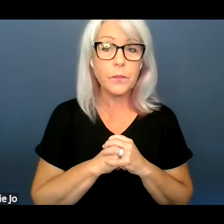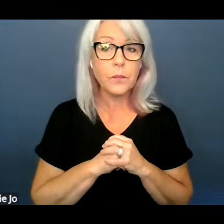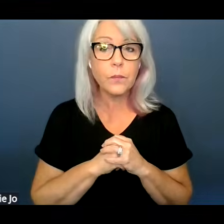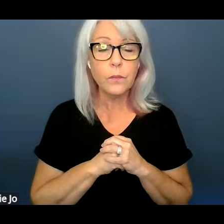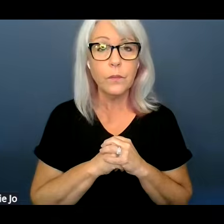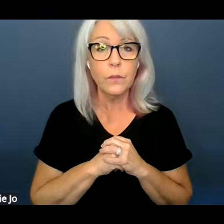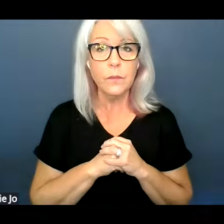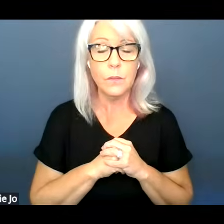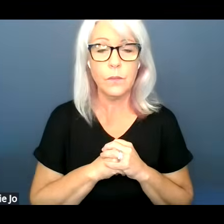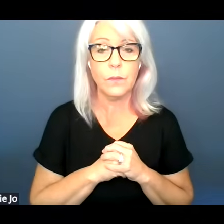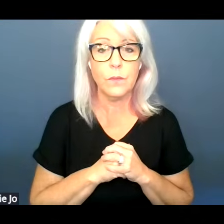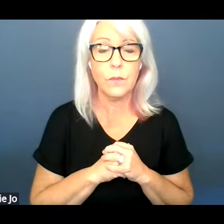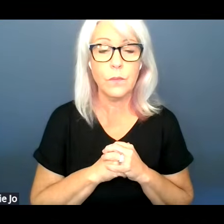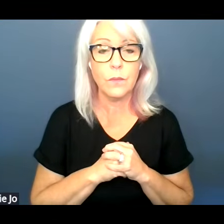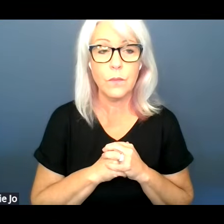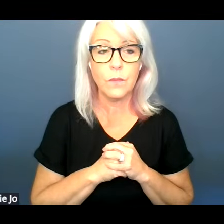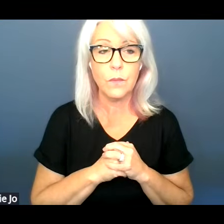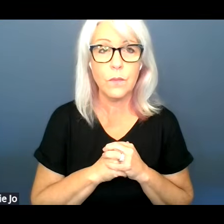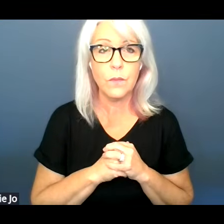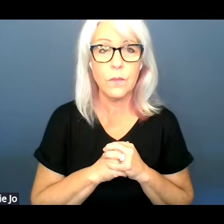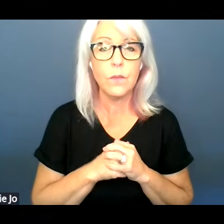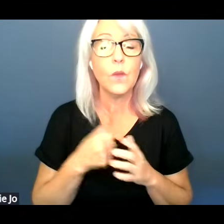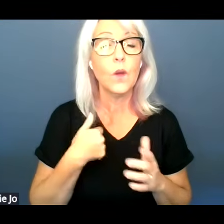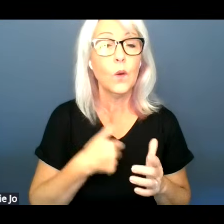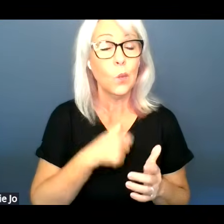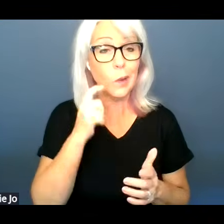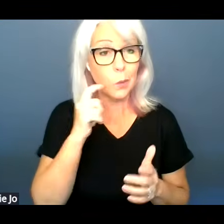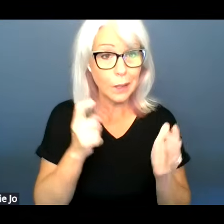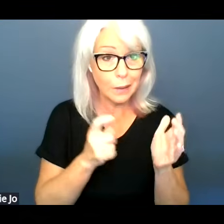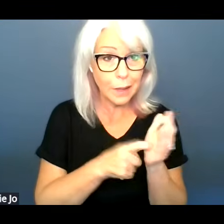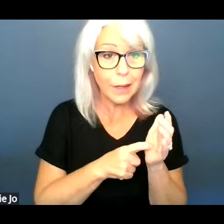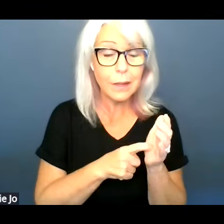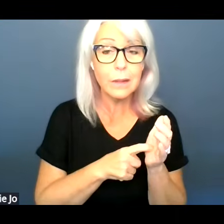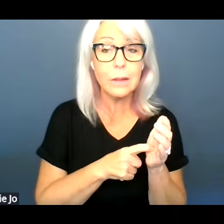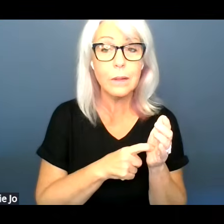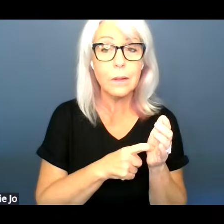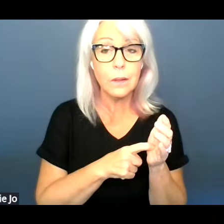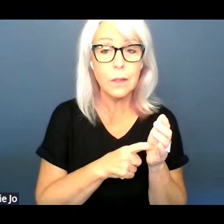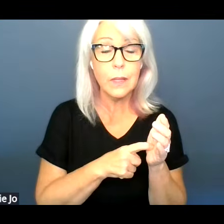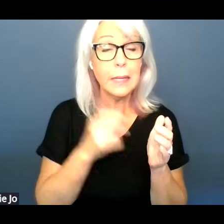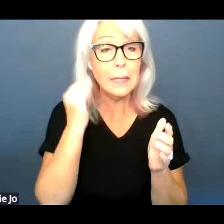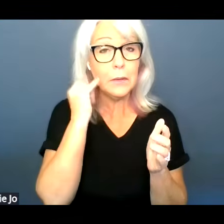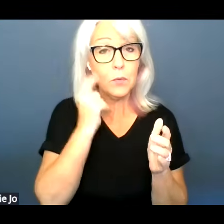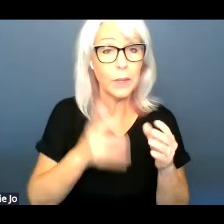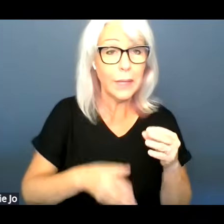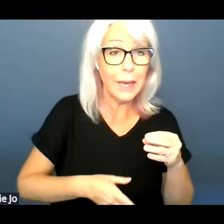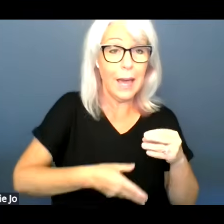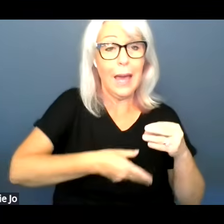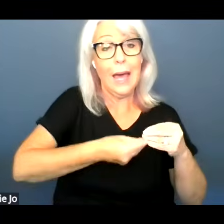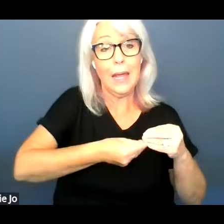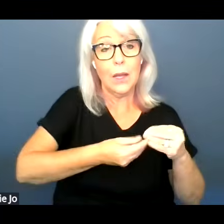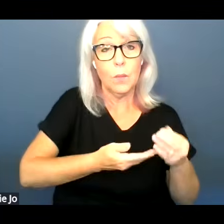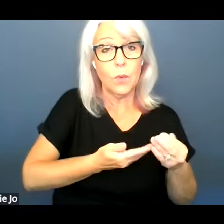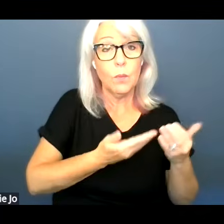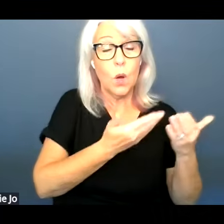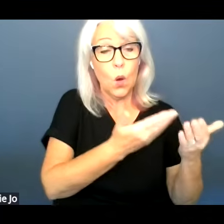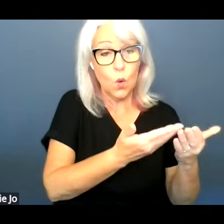So, and we recognize that adding proposed statutory